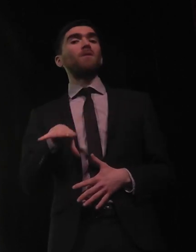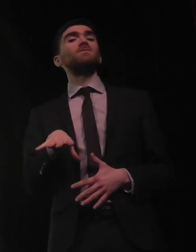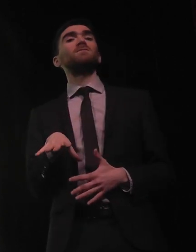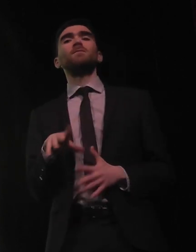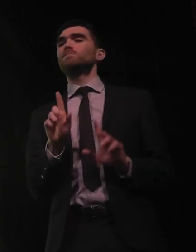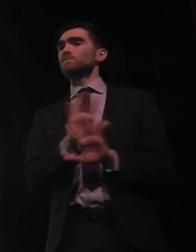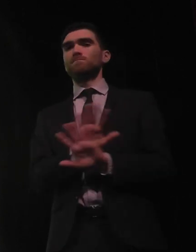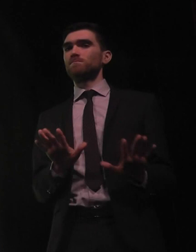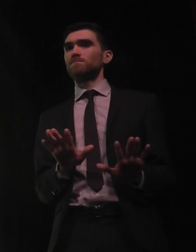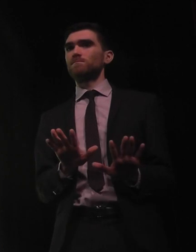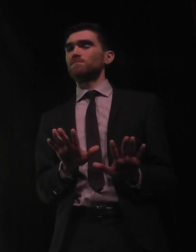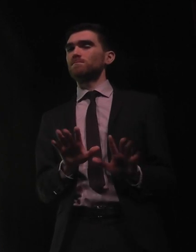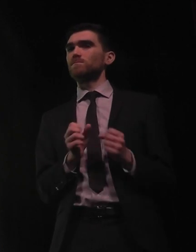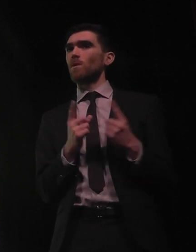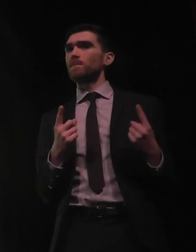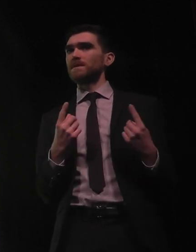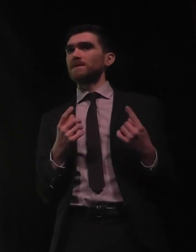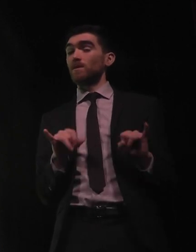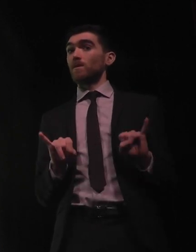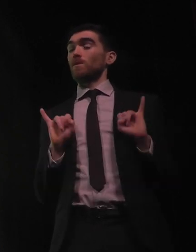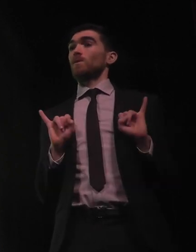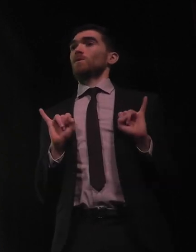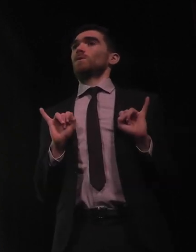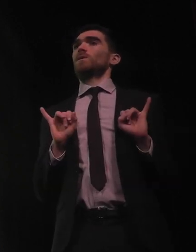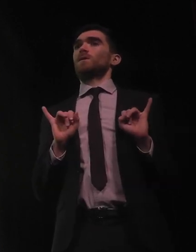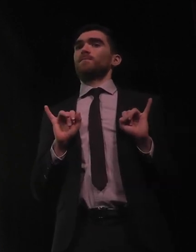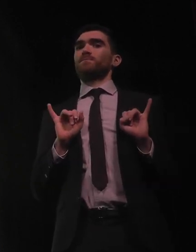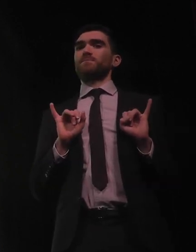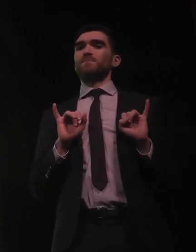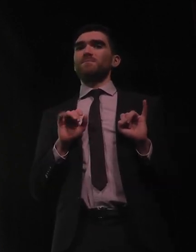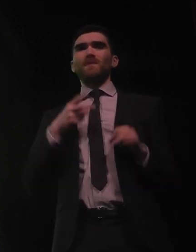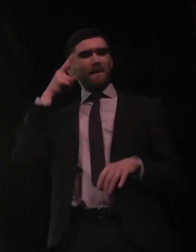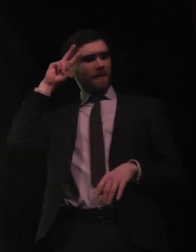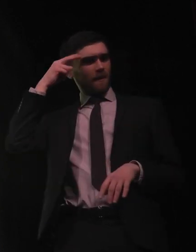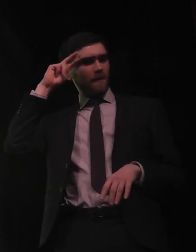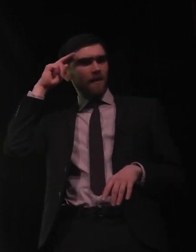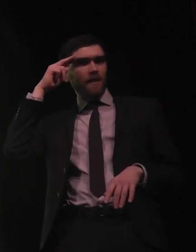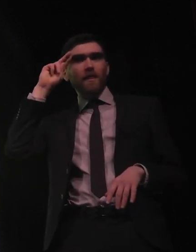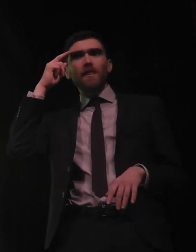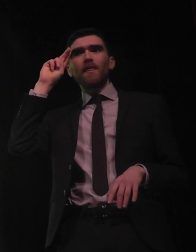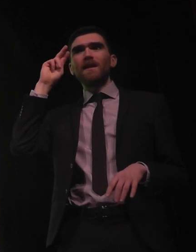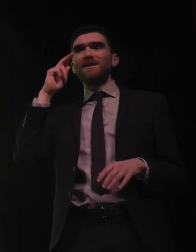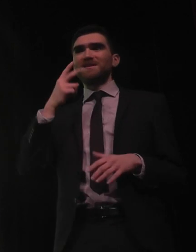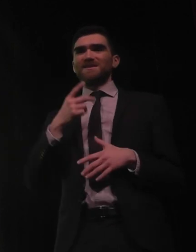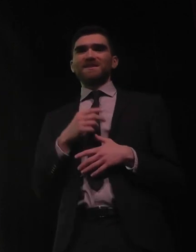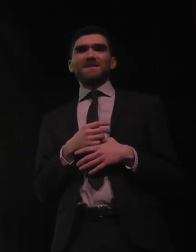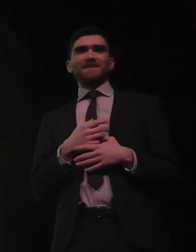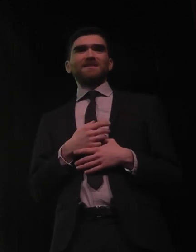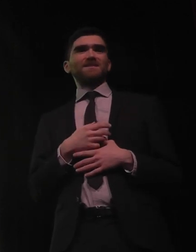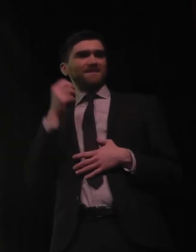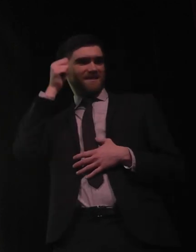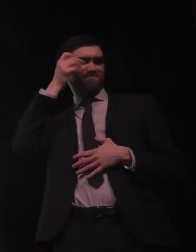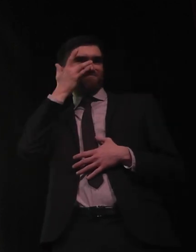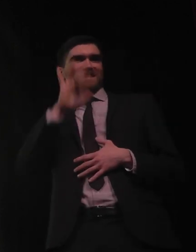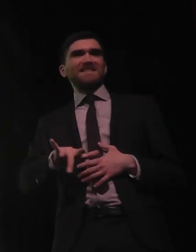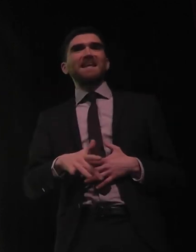the contrary, what's alarming is the indecision, inaction, and bogus priorities betrayed by our